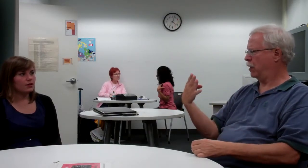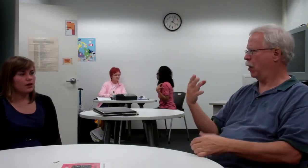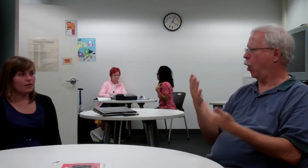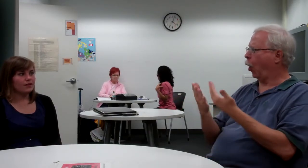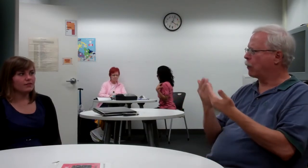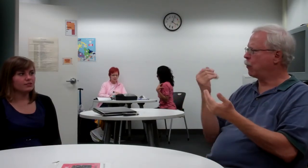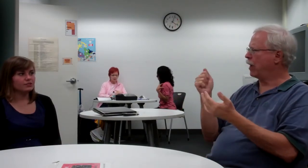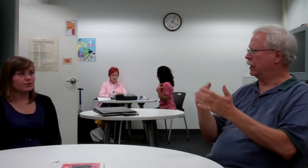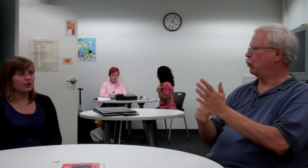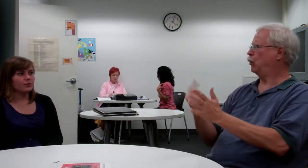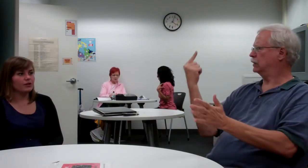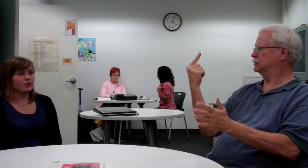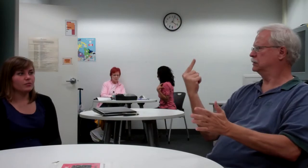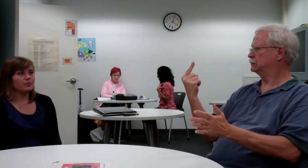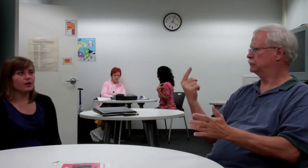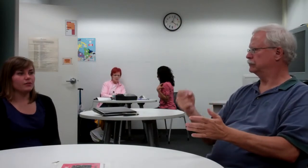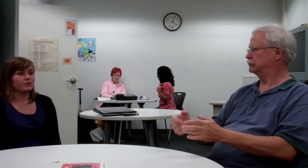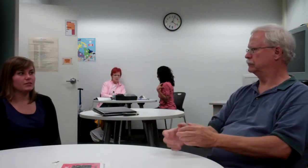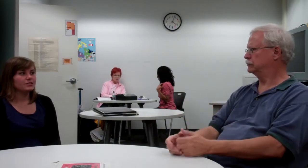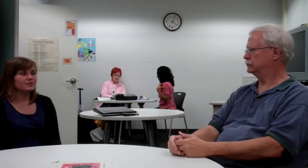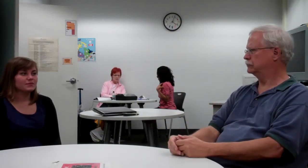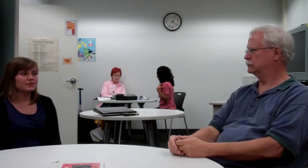A lot of issues were all brought on Obama all at once.